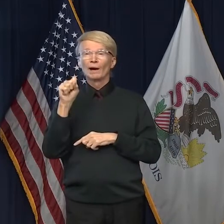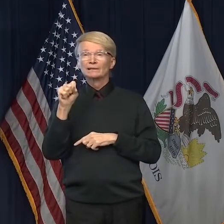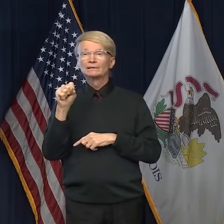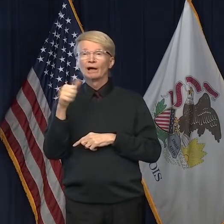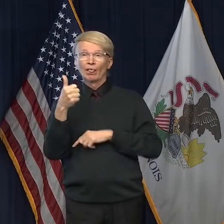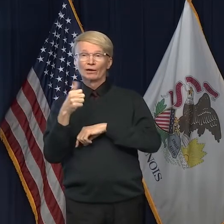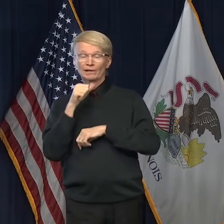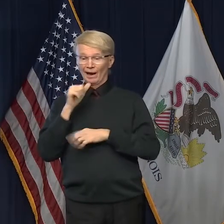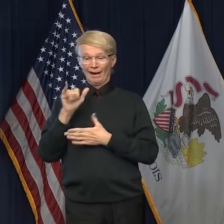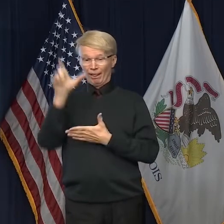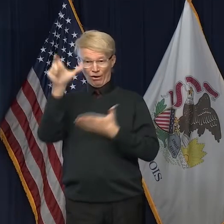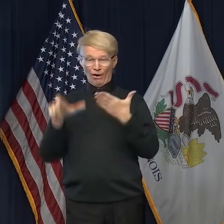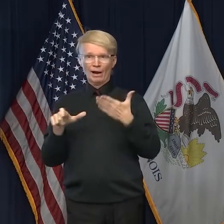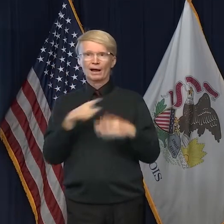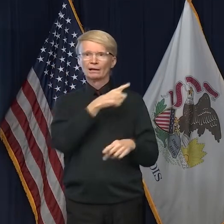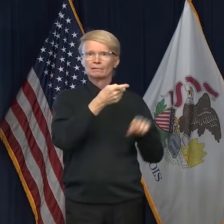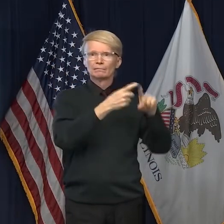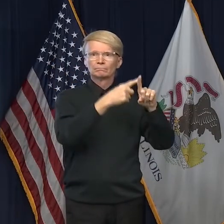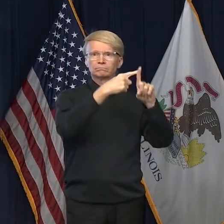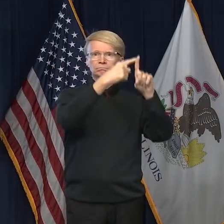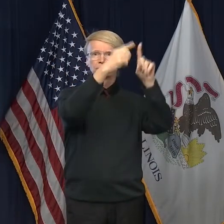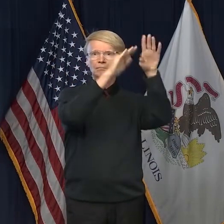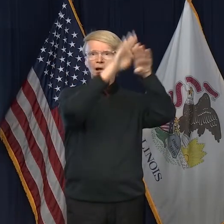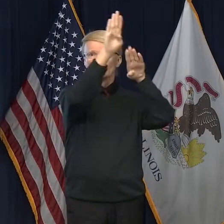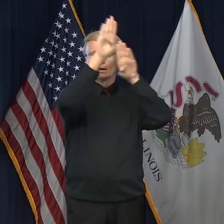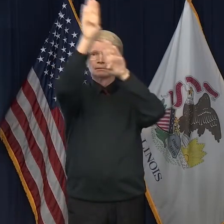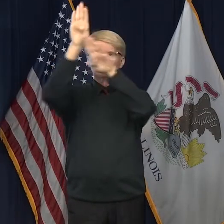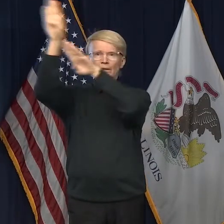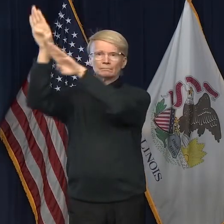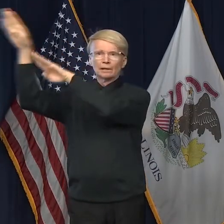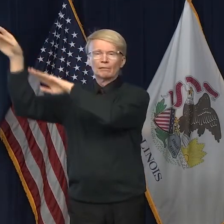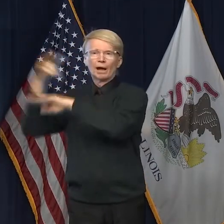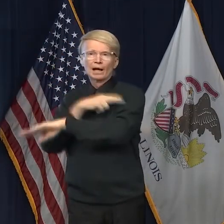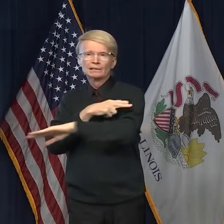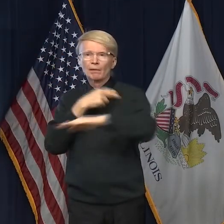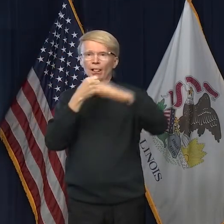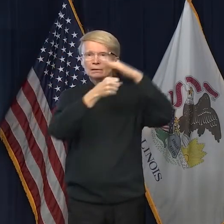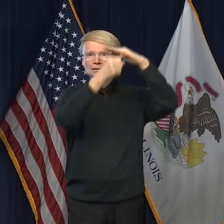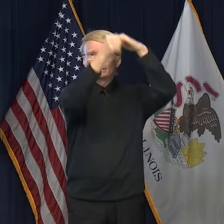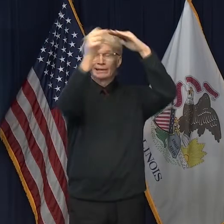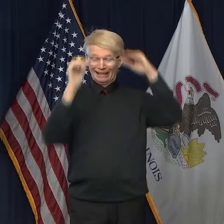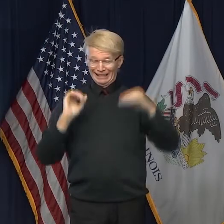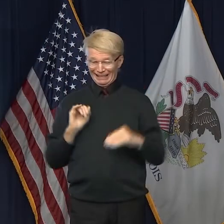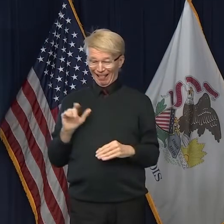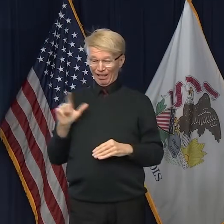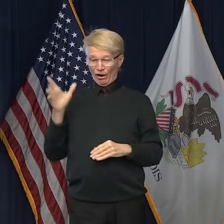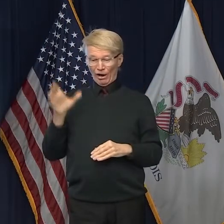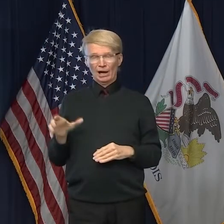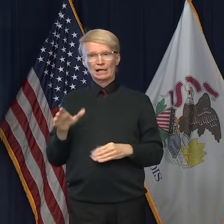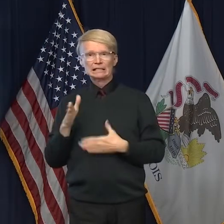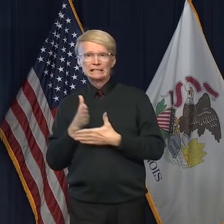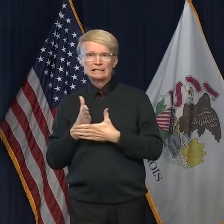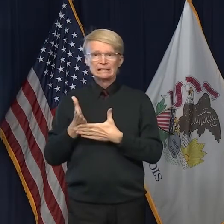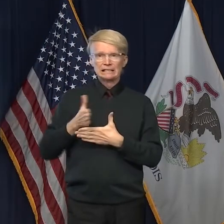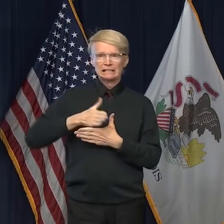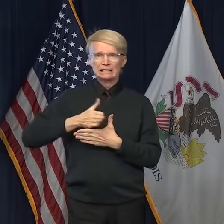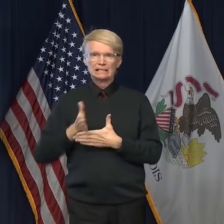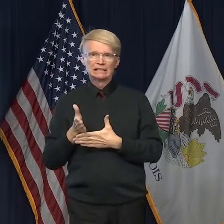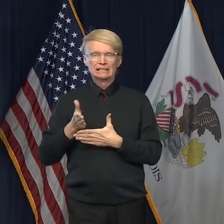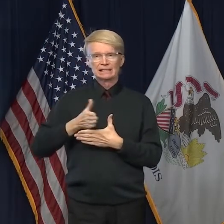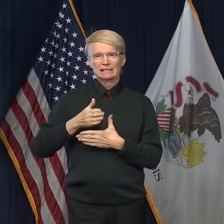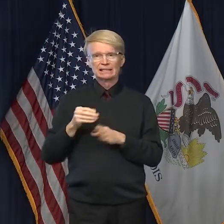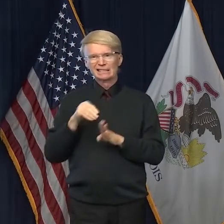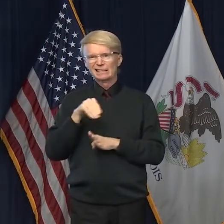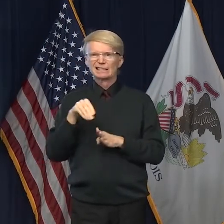of their positivity rates, in terms of the number of cases, in terms of their hospitalizations, ours have been moderating, let's say. They're